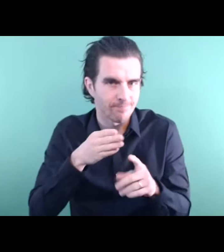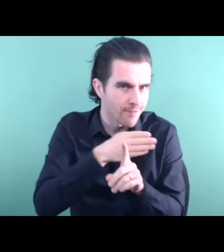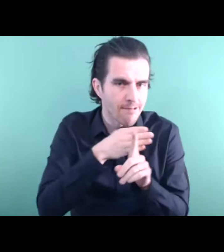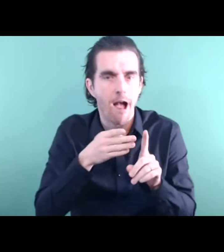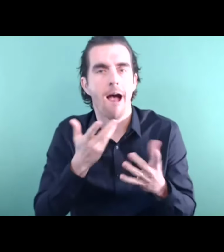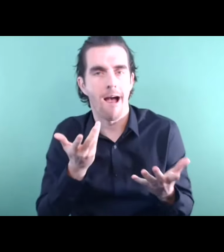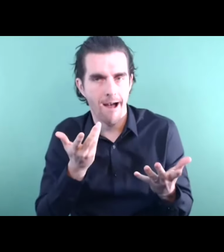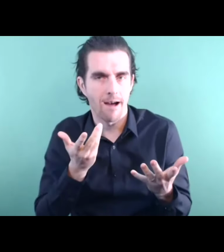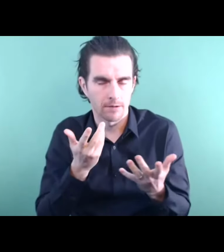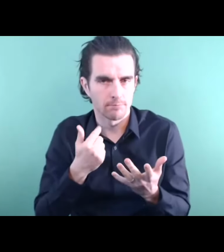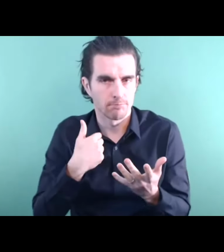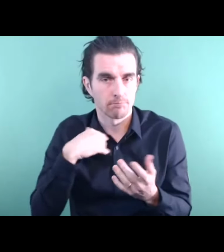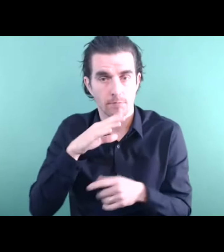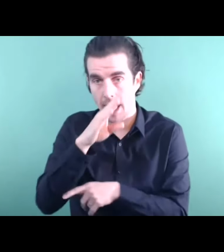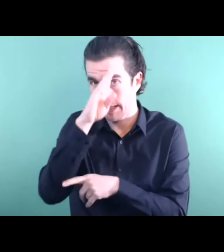receive evidence.